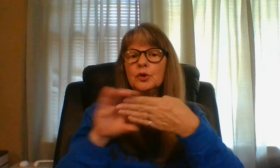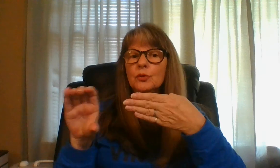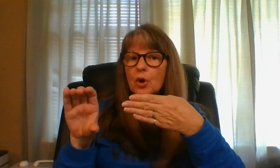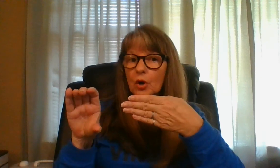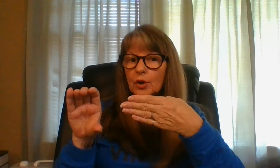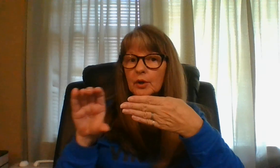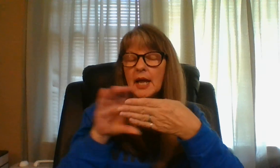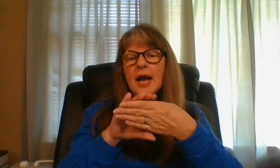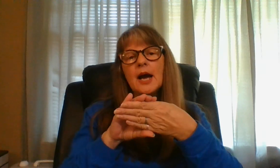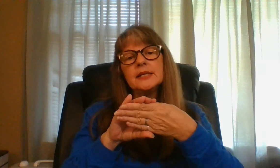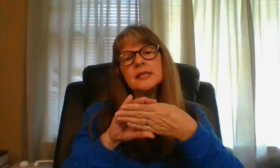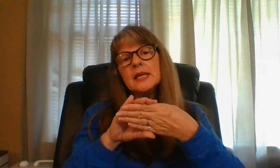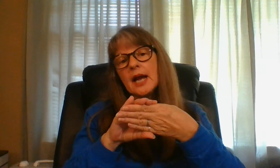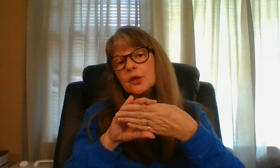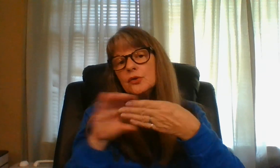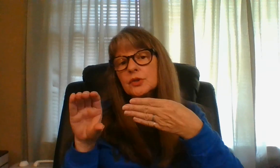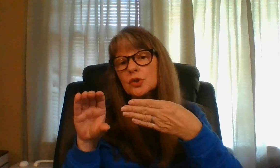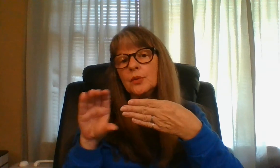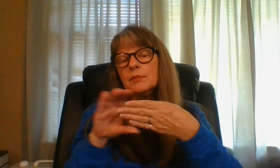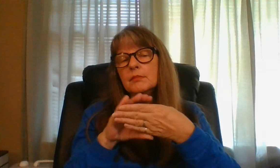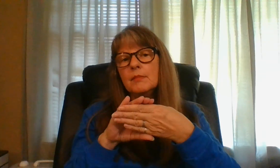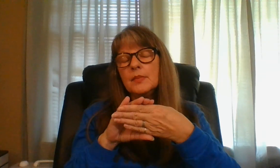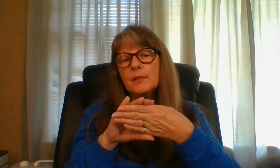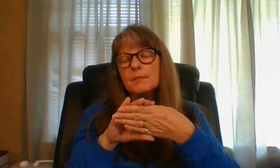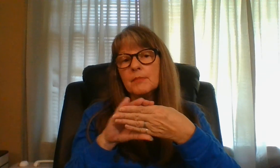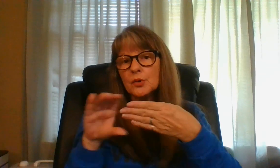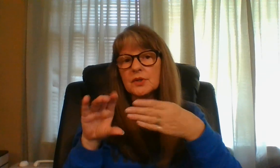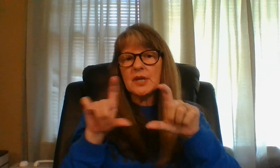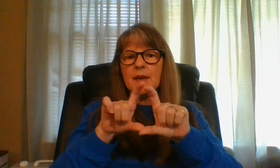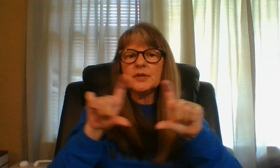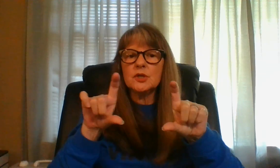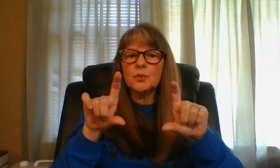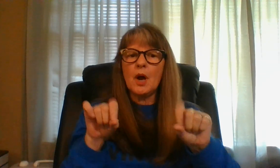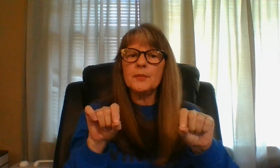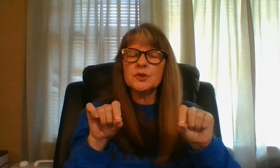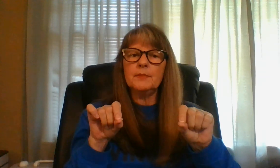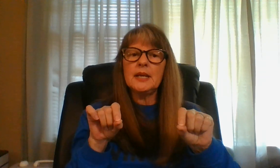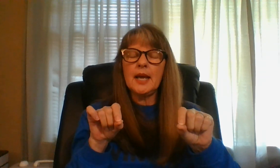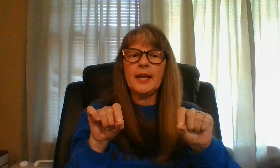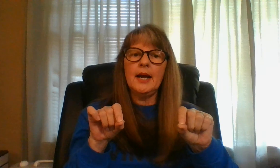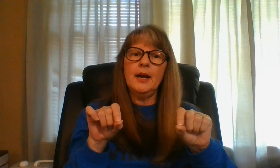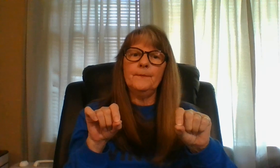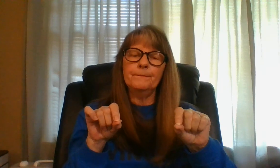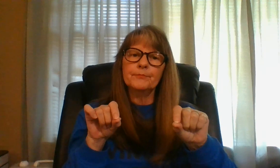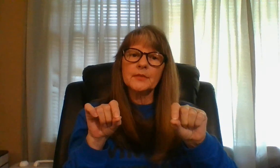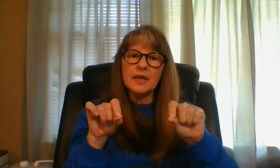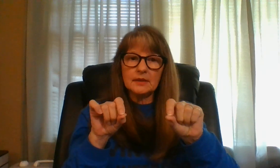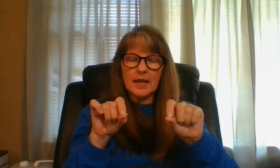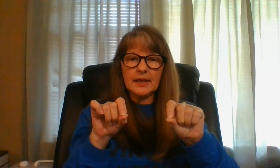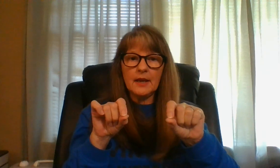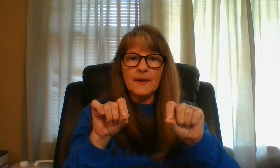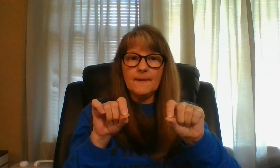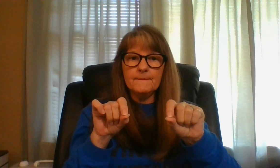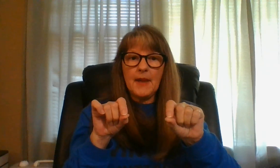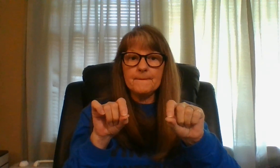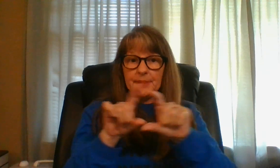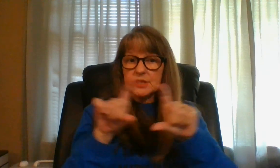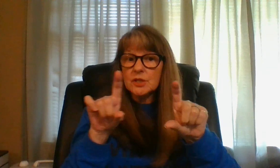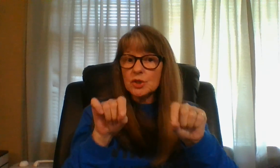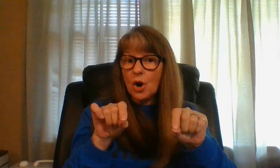do card. I use this one most of the time because this one almost could be like my business